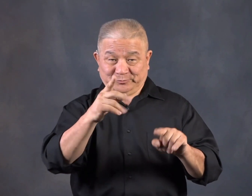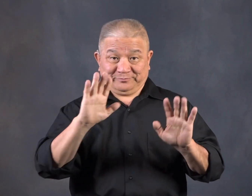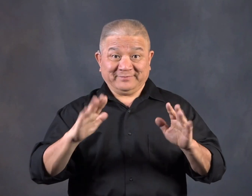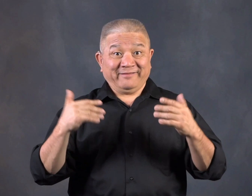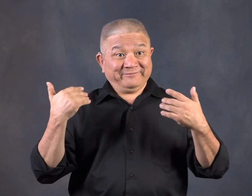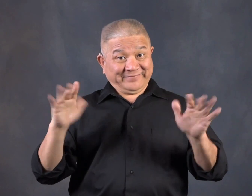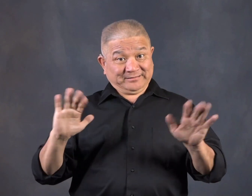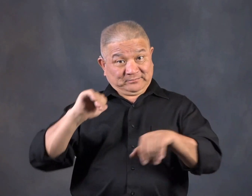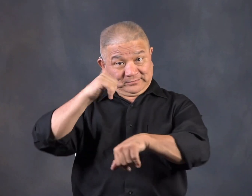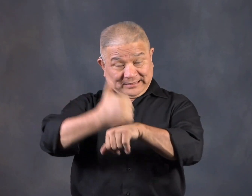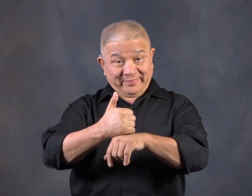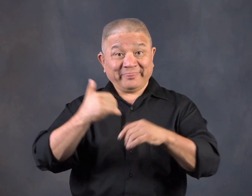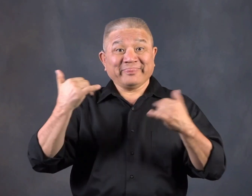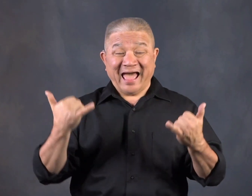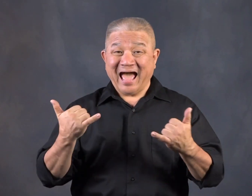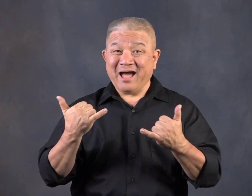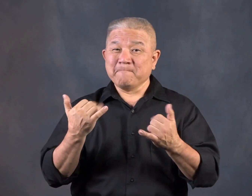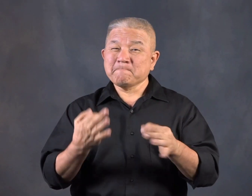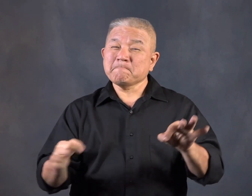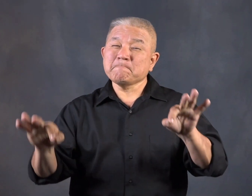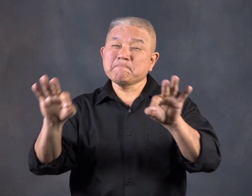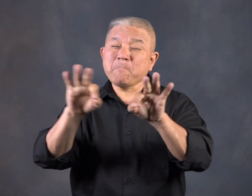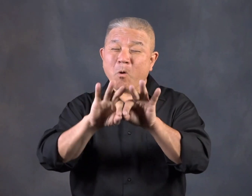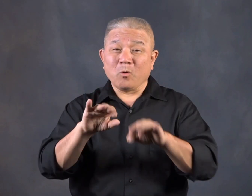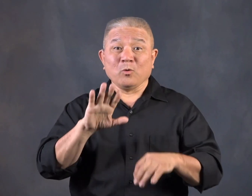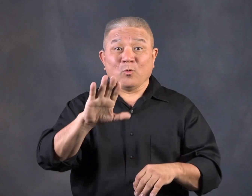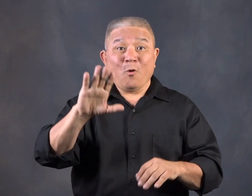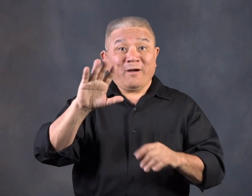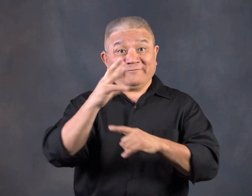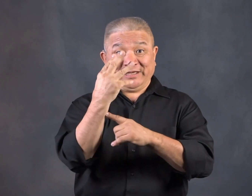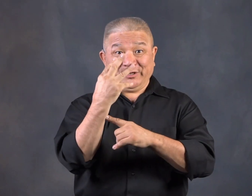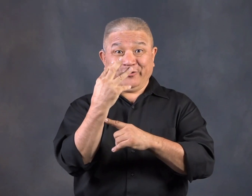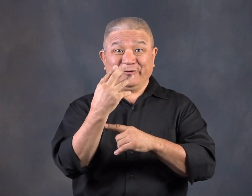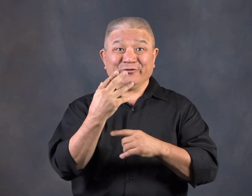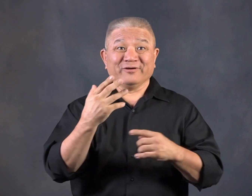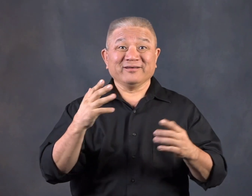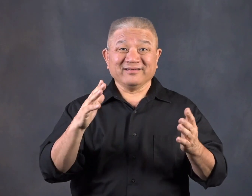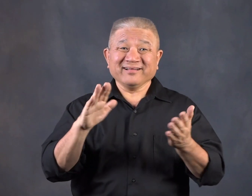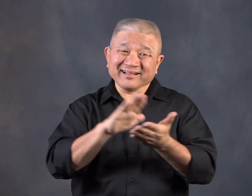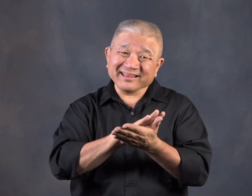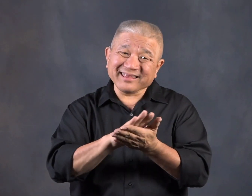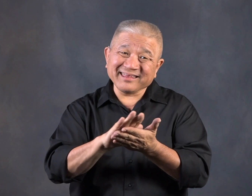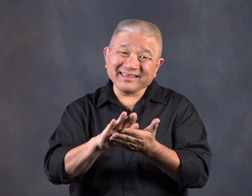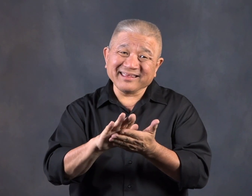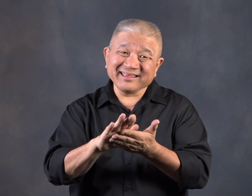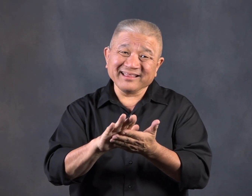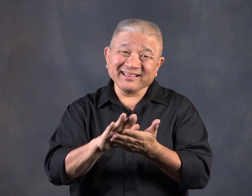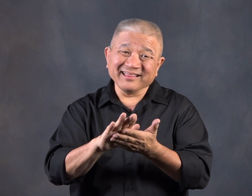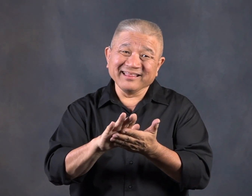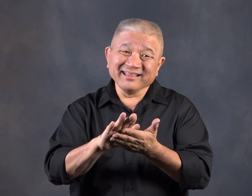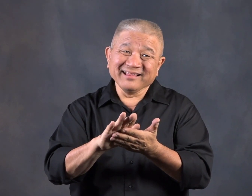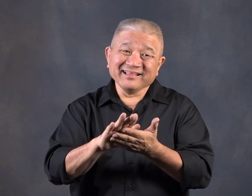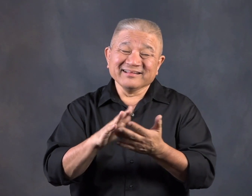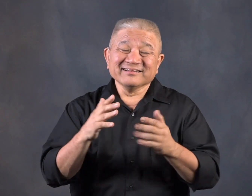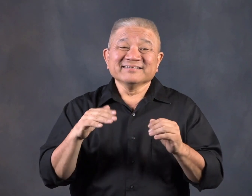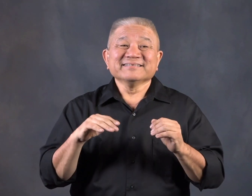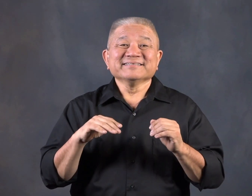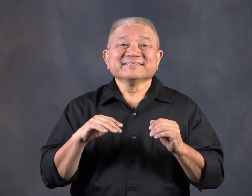audio distractions. Now, your video should also look nice and clean. Dress